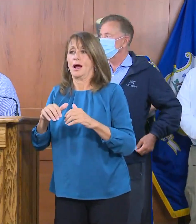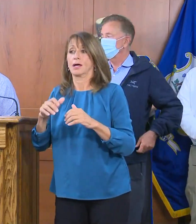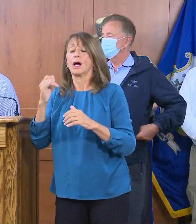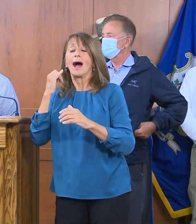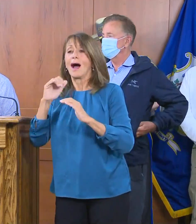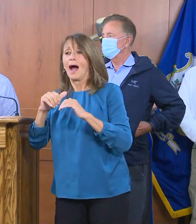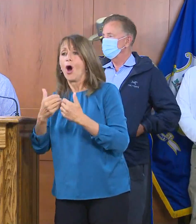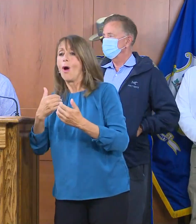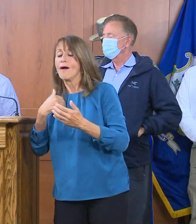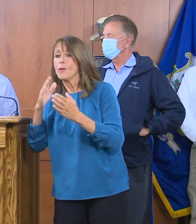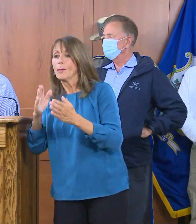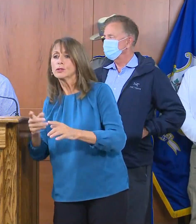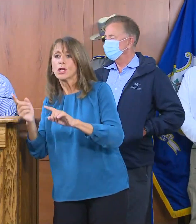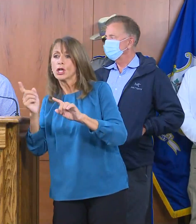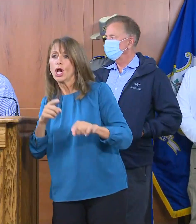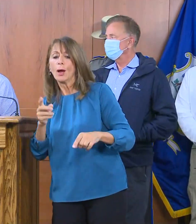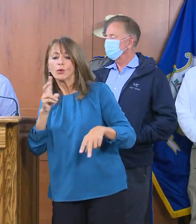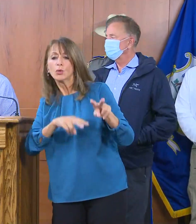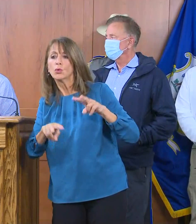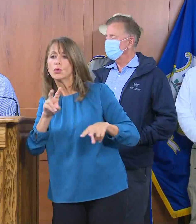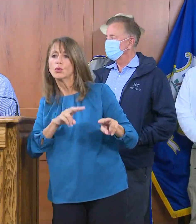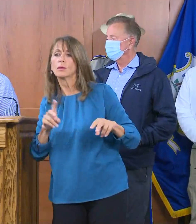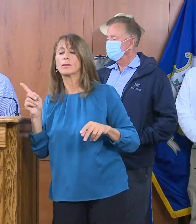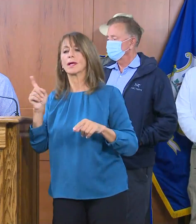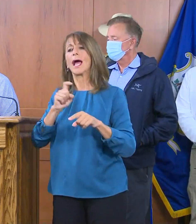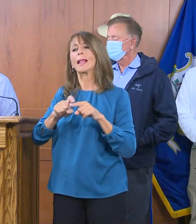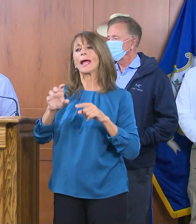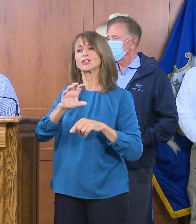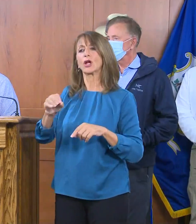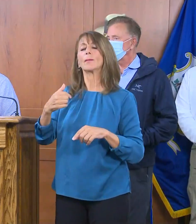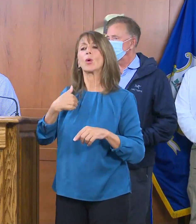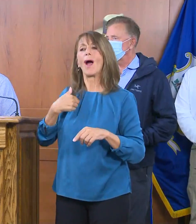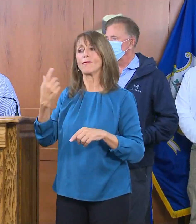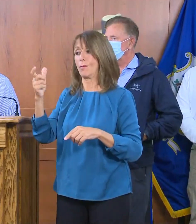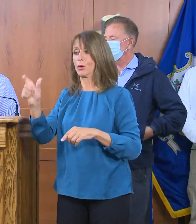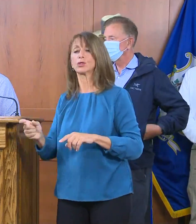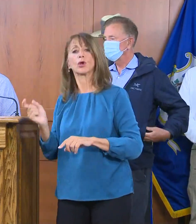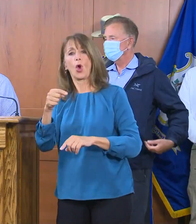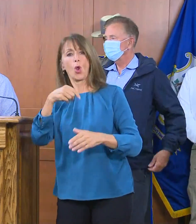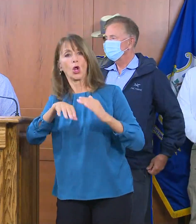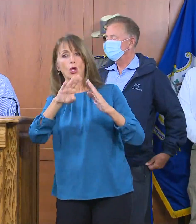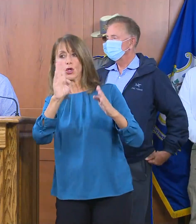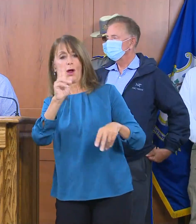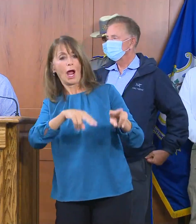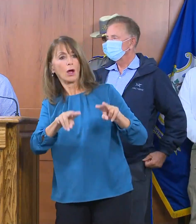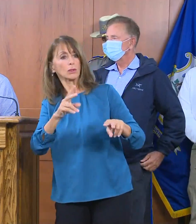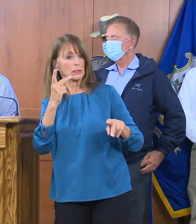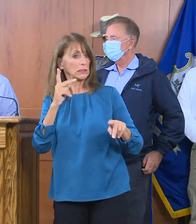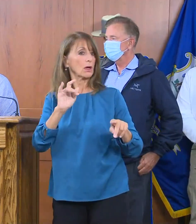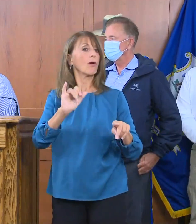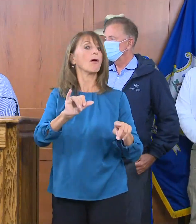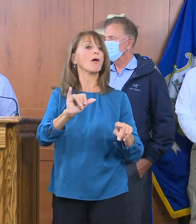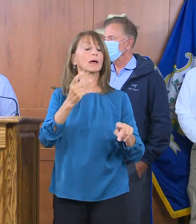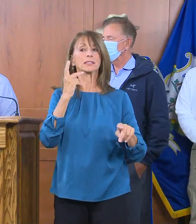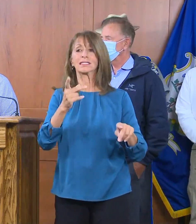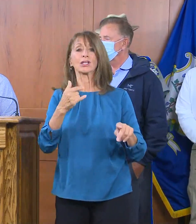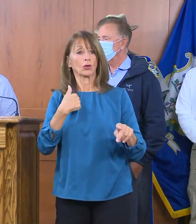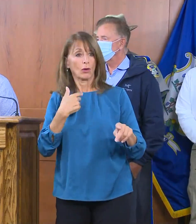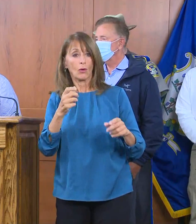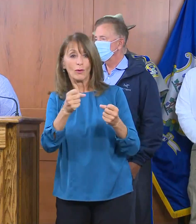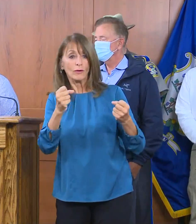Sure, the damage assessors are proactively deployed by the utilities. So the number of damage assessors that both utilities have to deploy